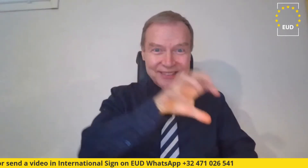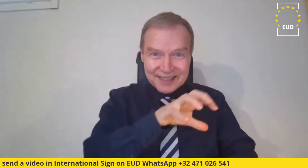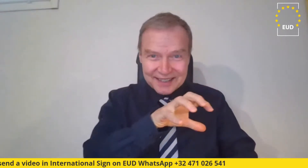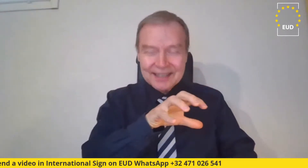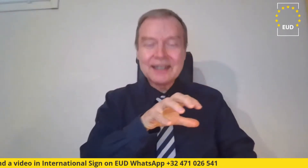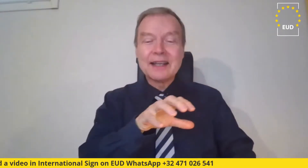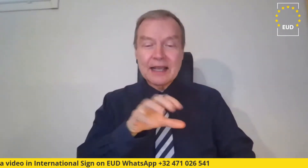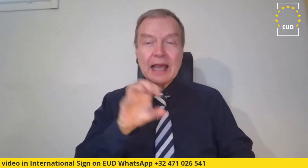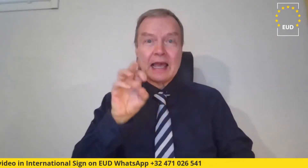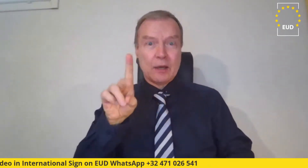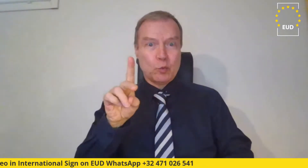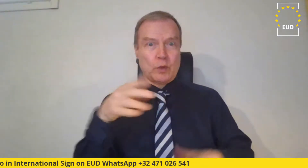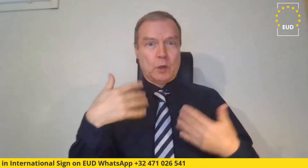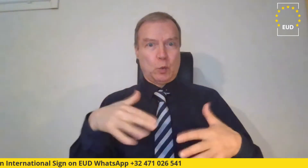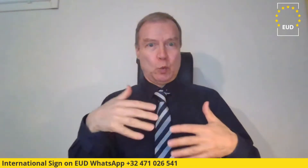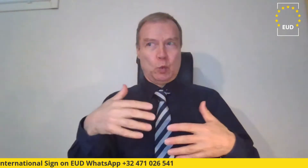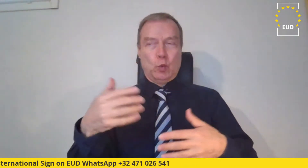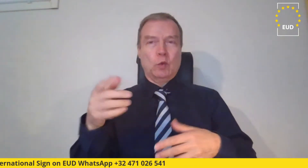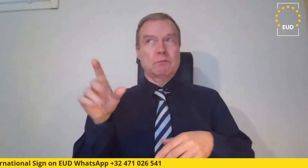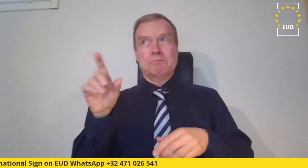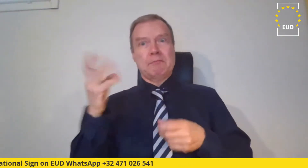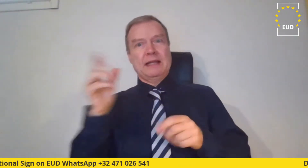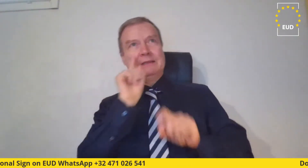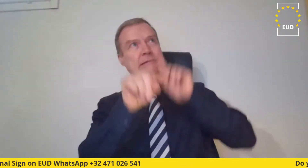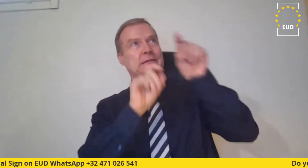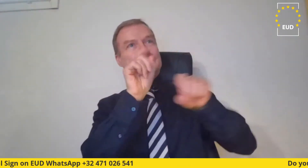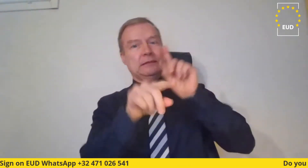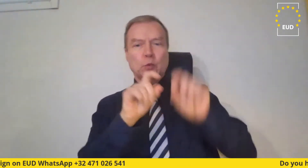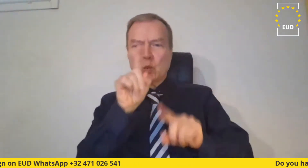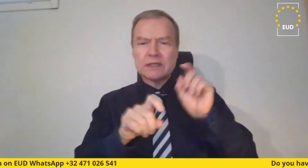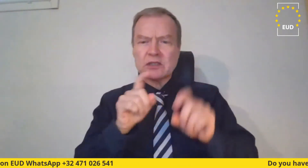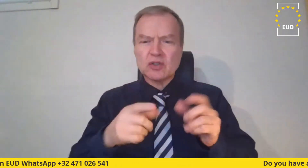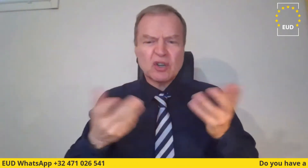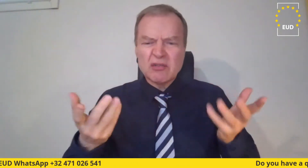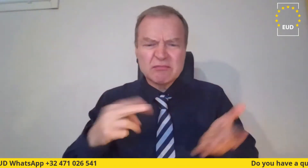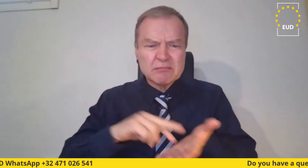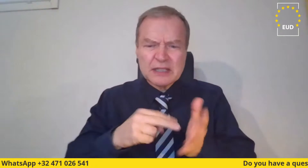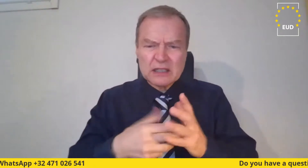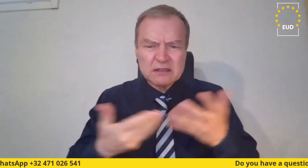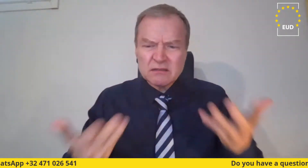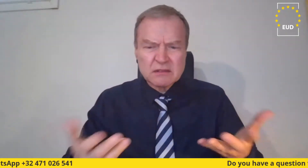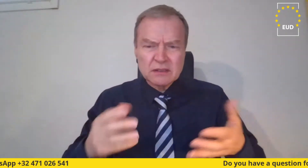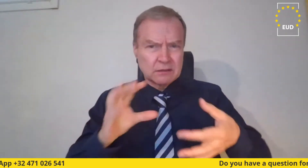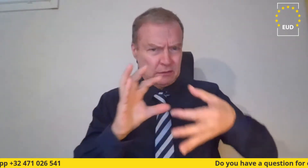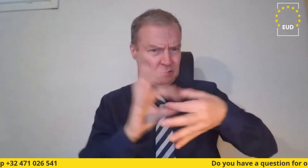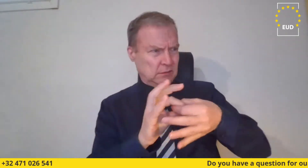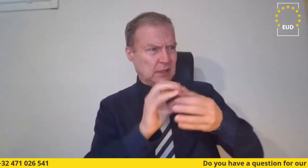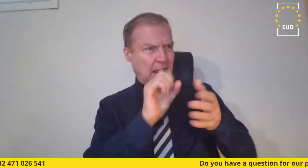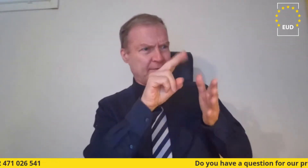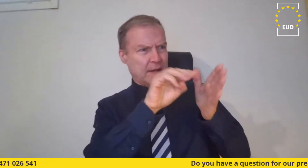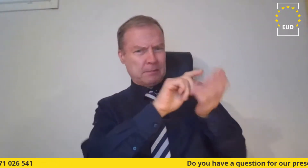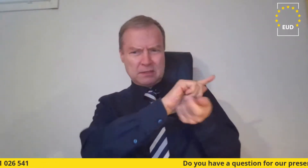So now is the time where national governments are transposing the EU legislation